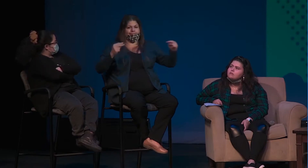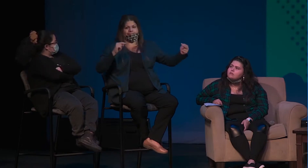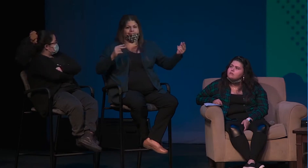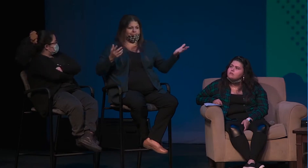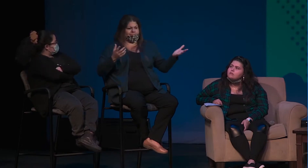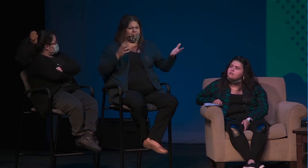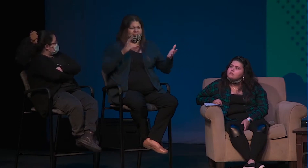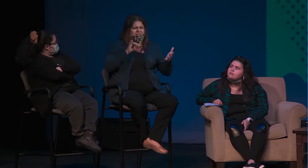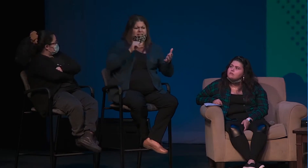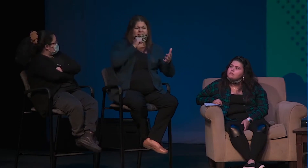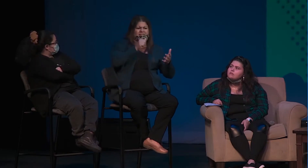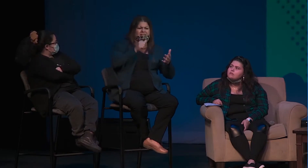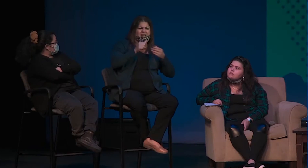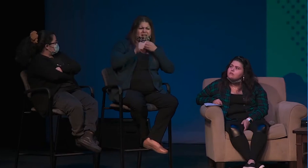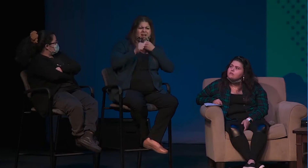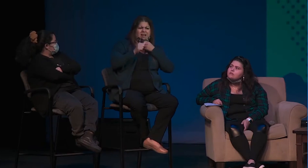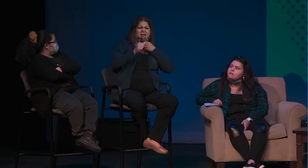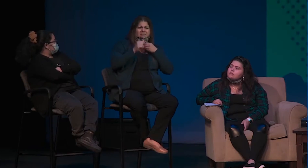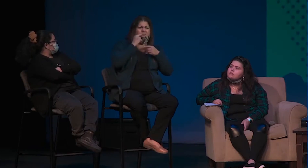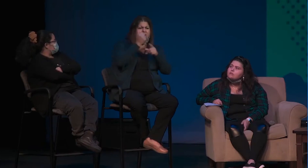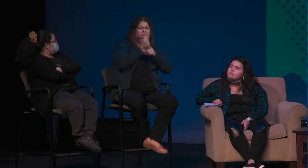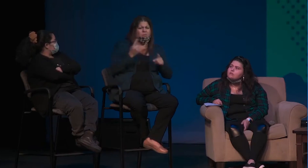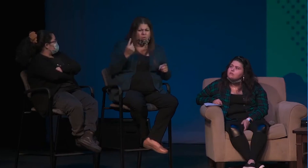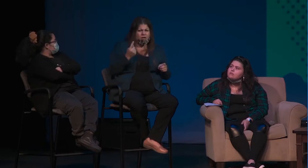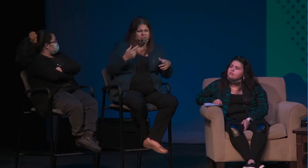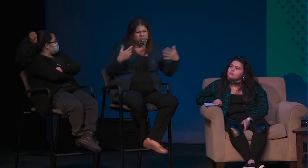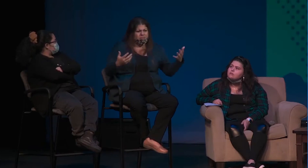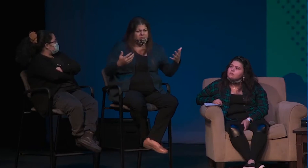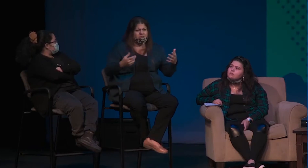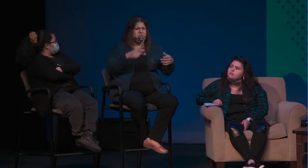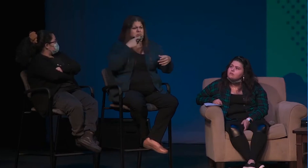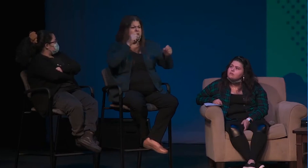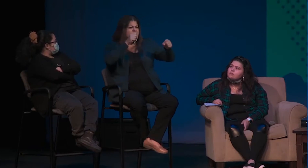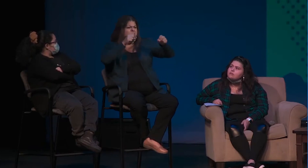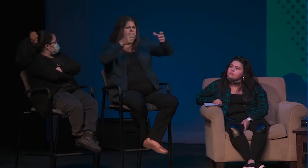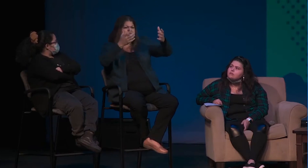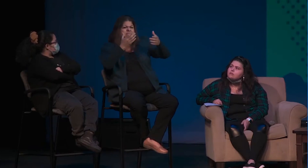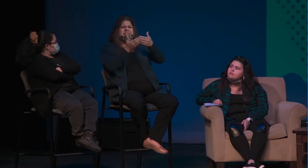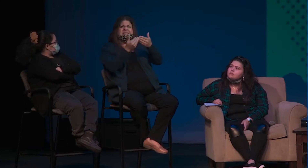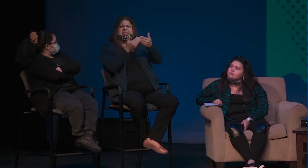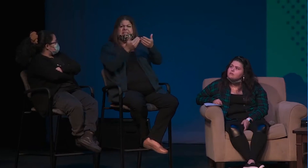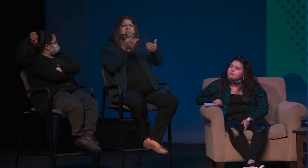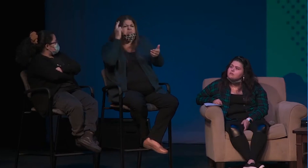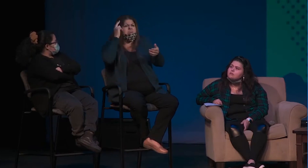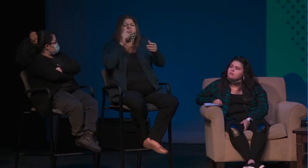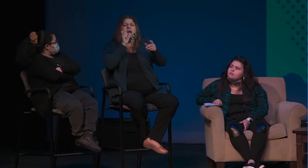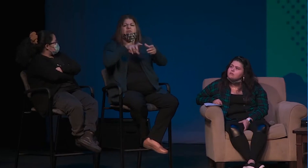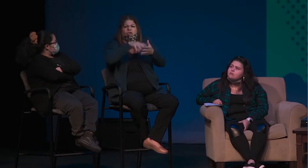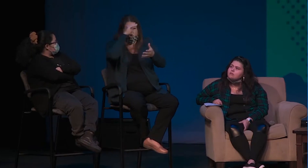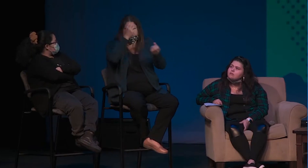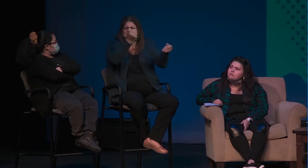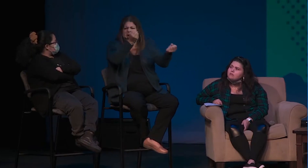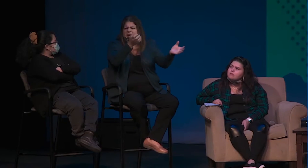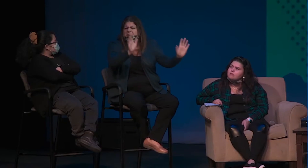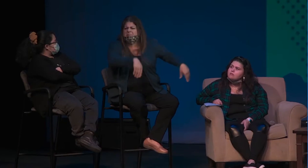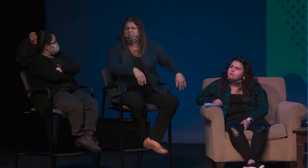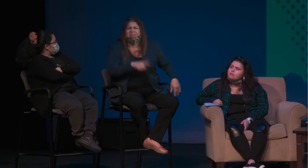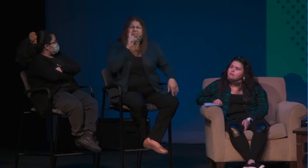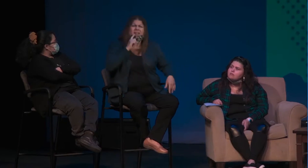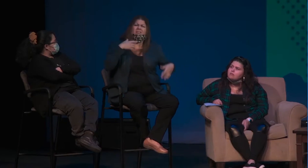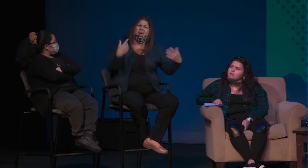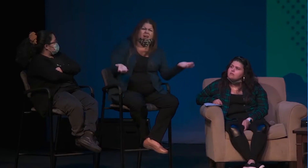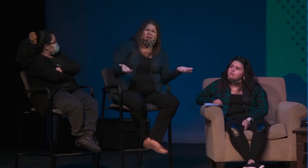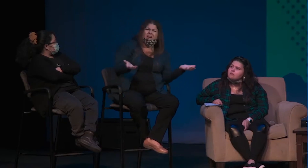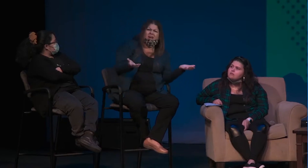giving parents lots of different perspectives. I mean, the cochlear implant isn't the end-all be-all, and it's not for